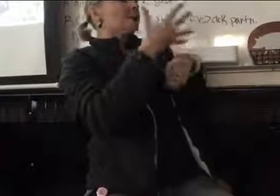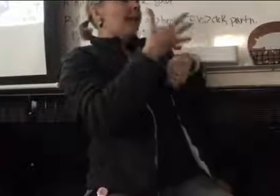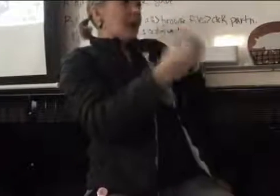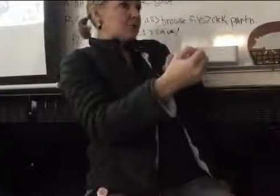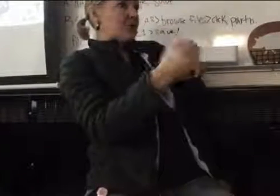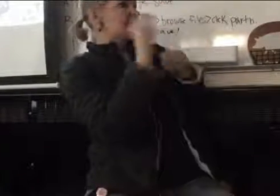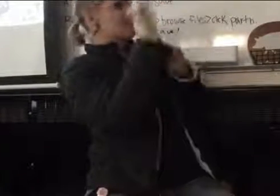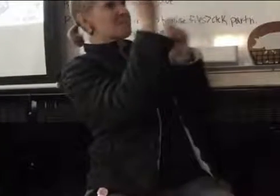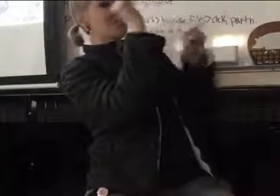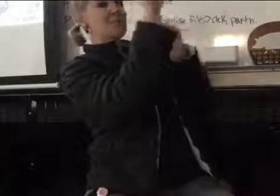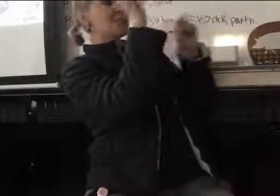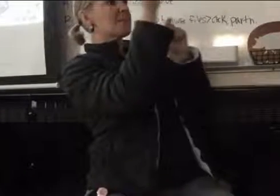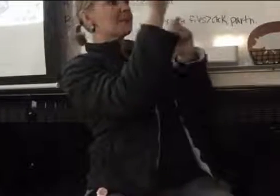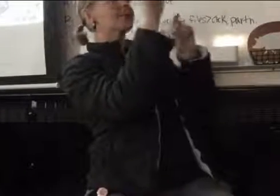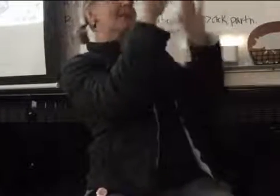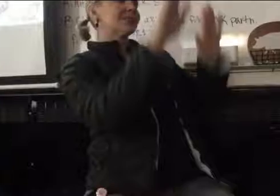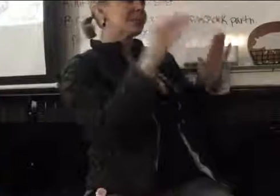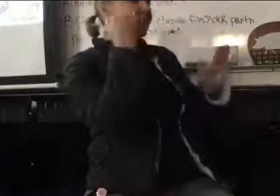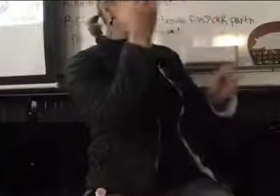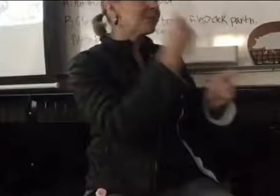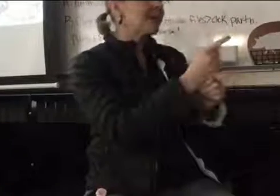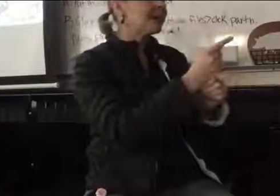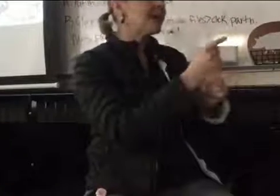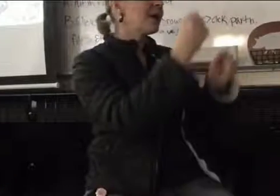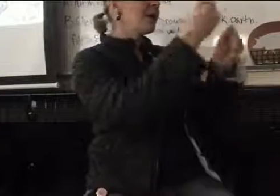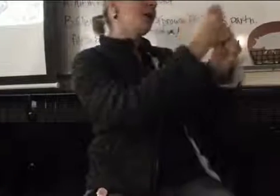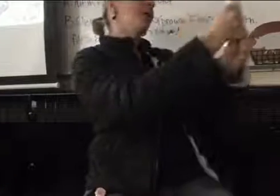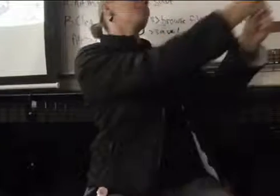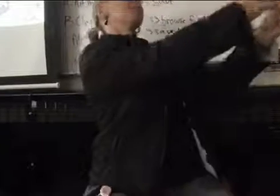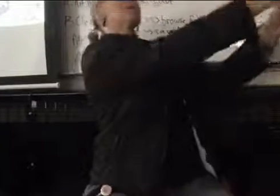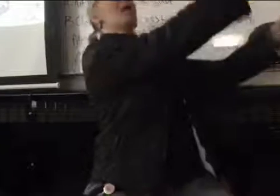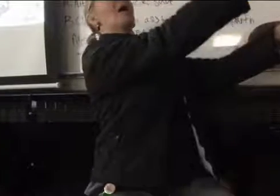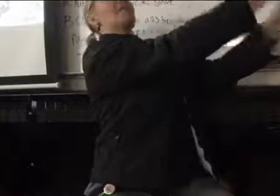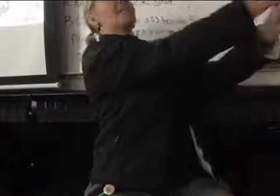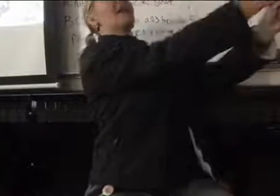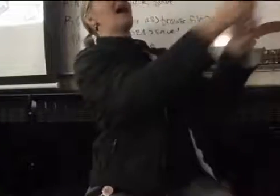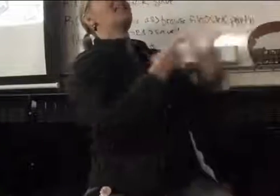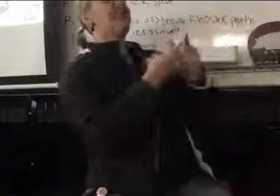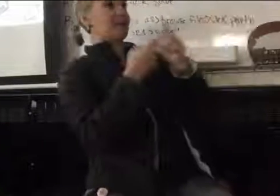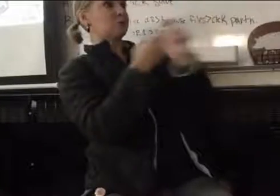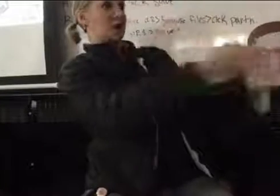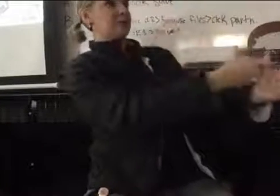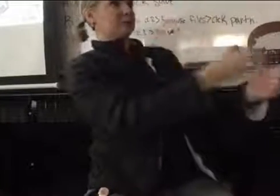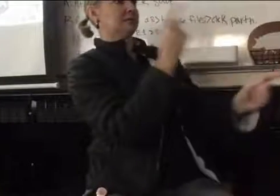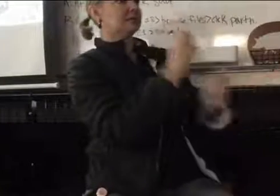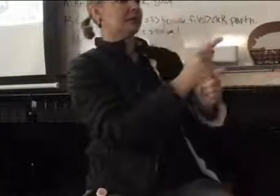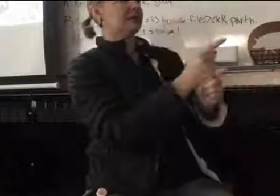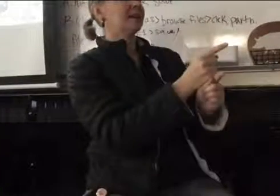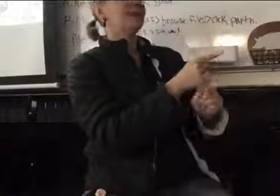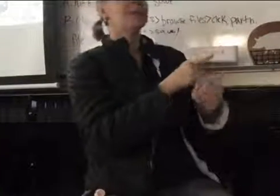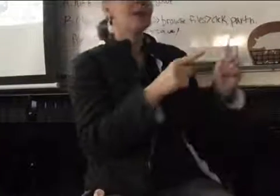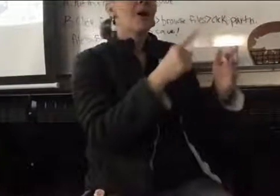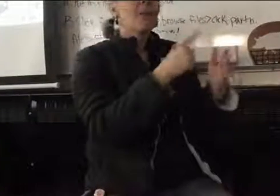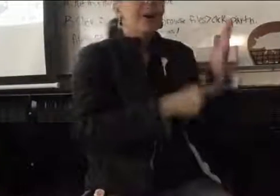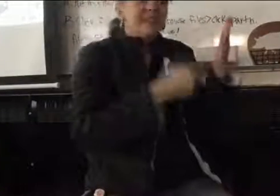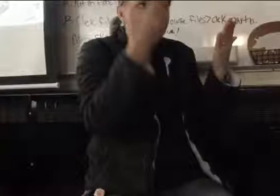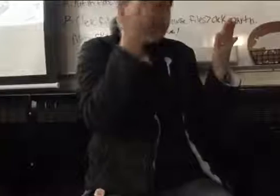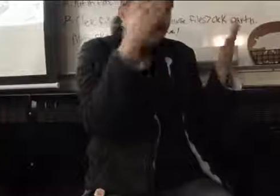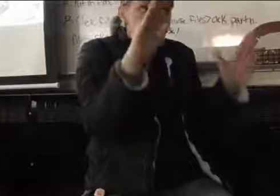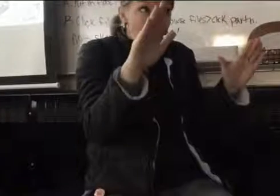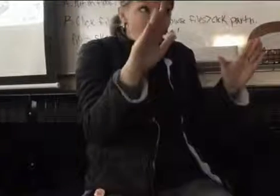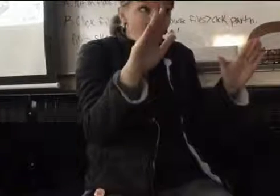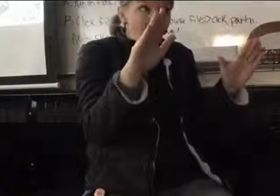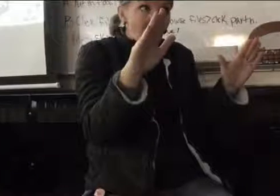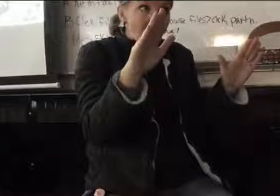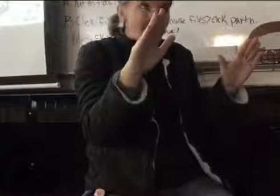artillery ammo, which is a great idea, right? Bomb them over here and then rampage them with guns. What they didn't know is